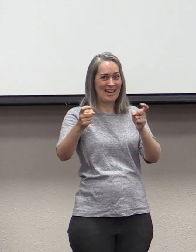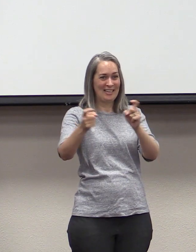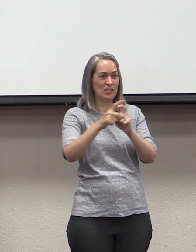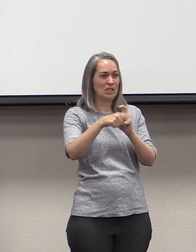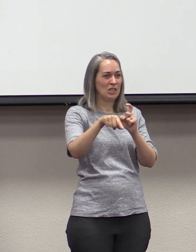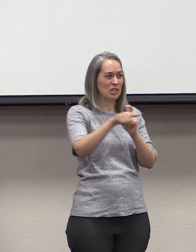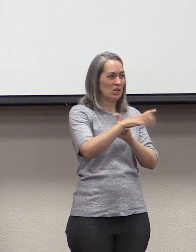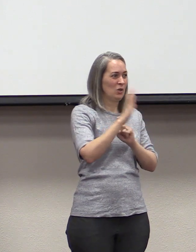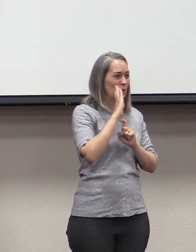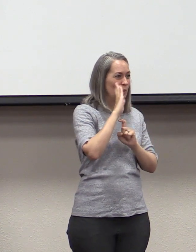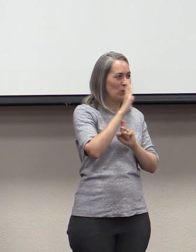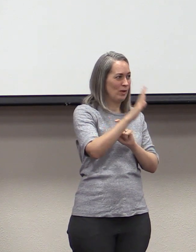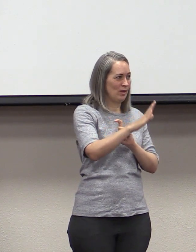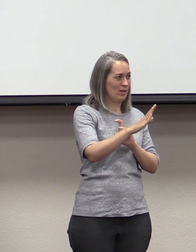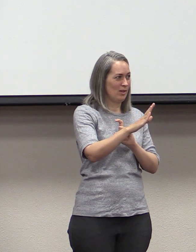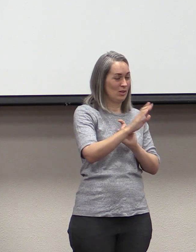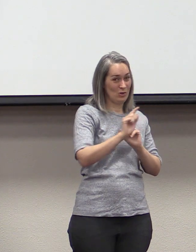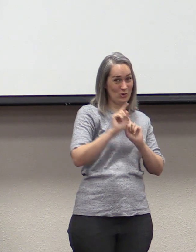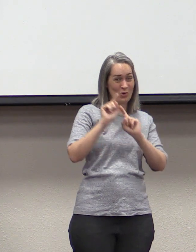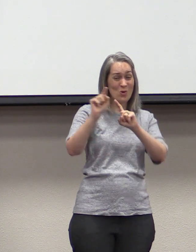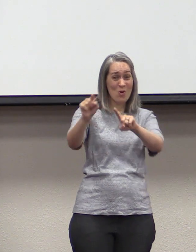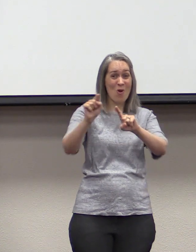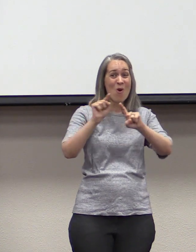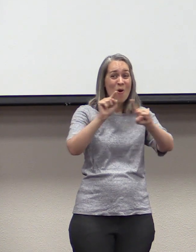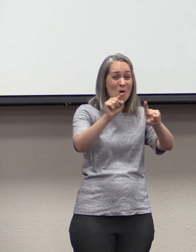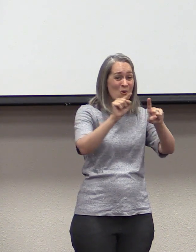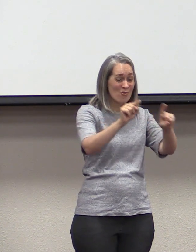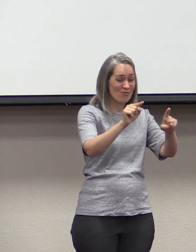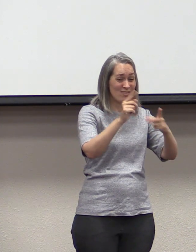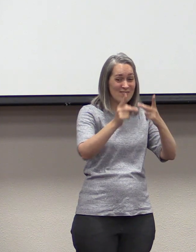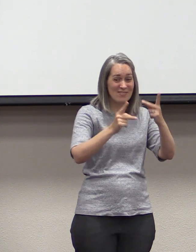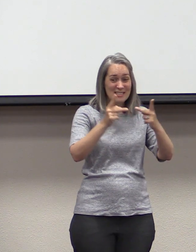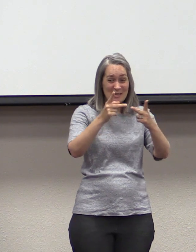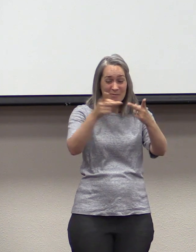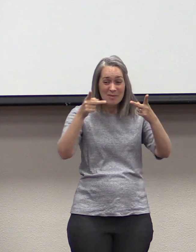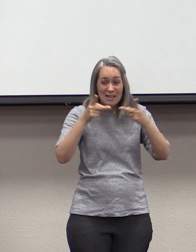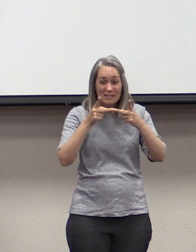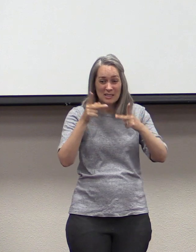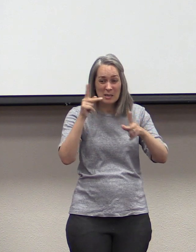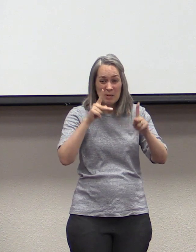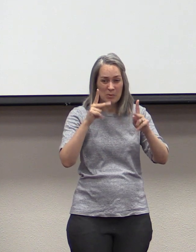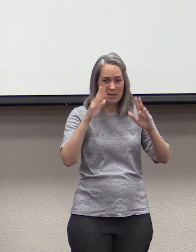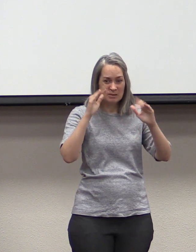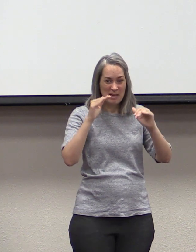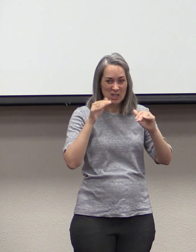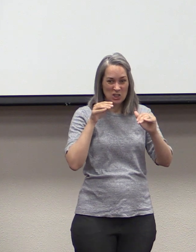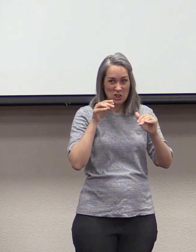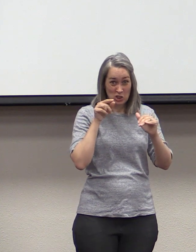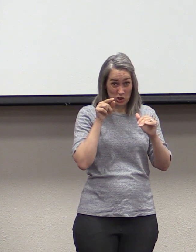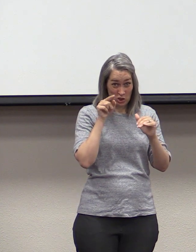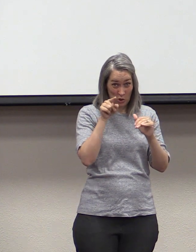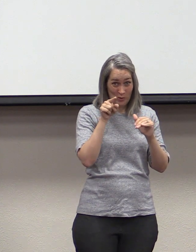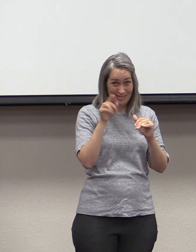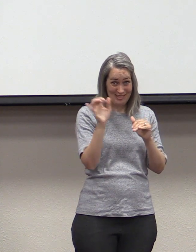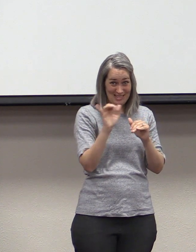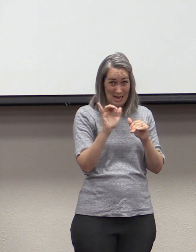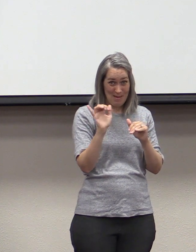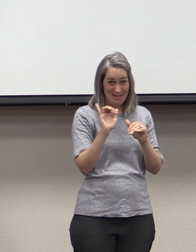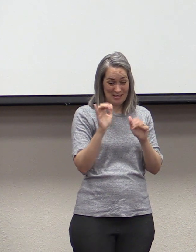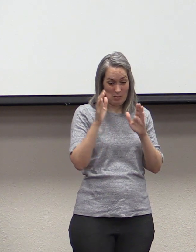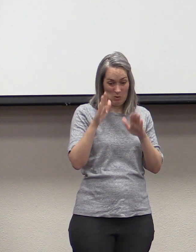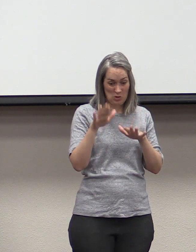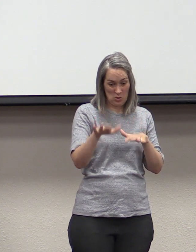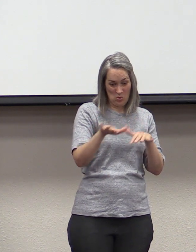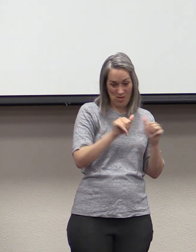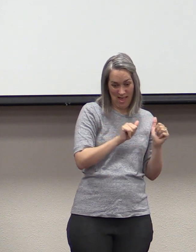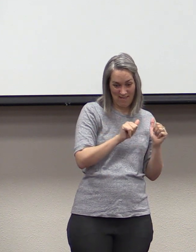going to go back to places, and people are going to expect you to be the person that left. And you're